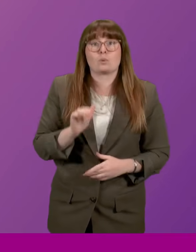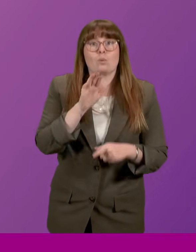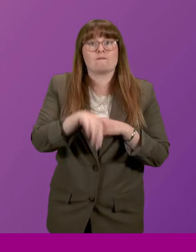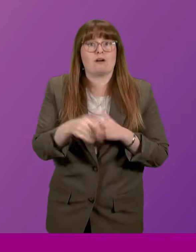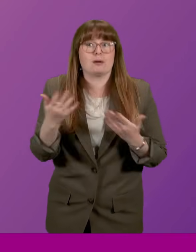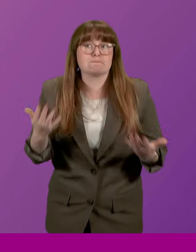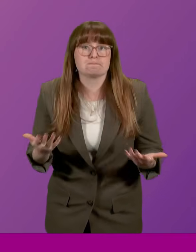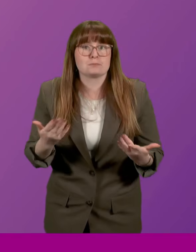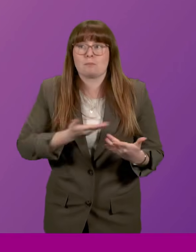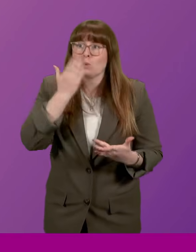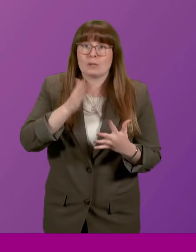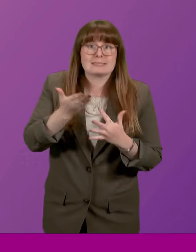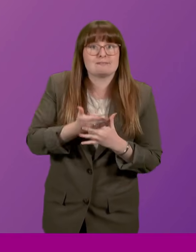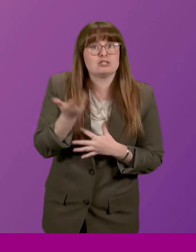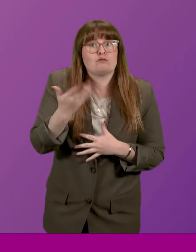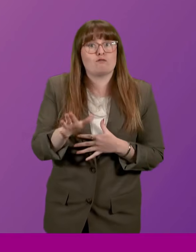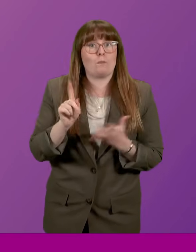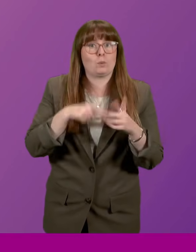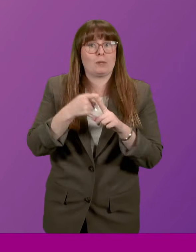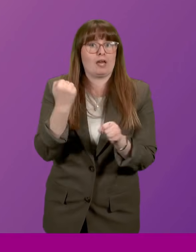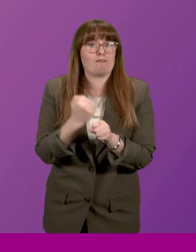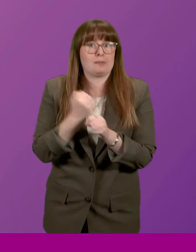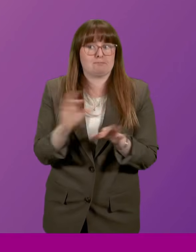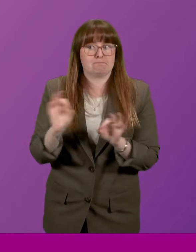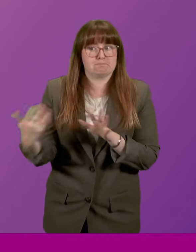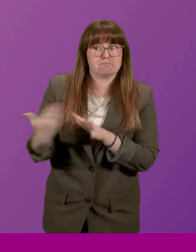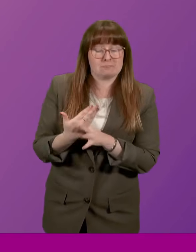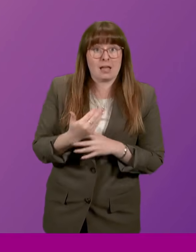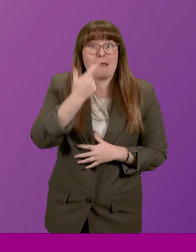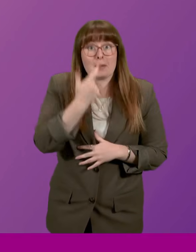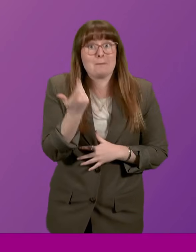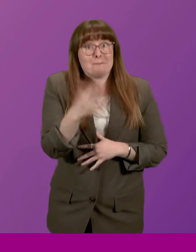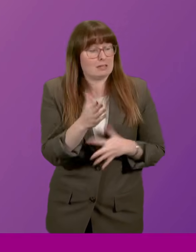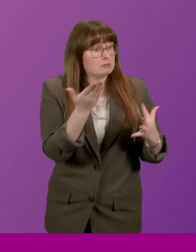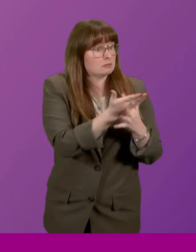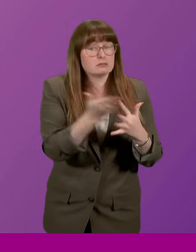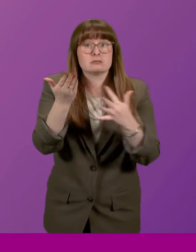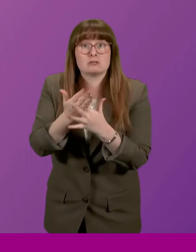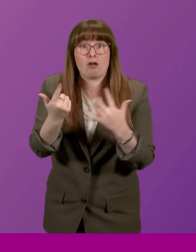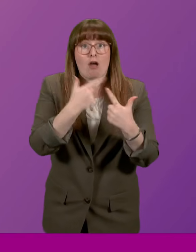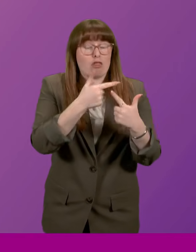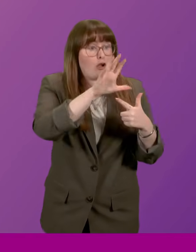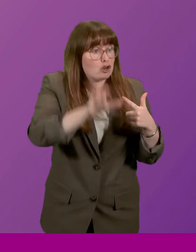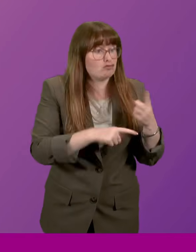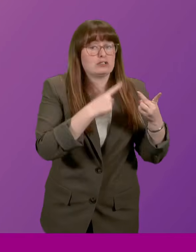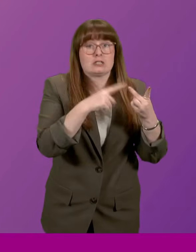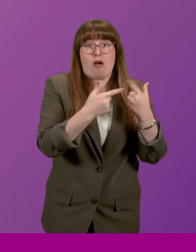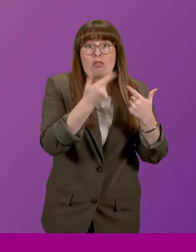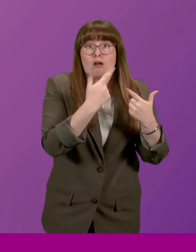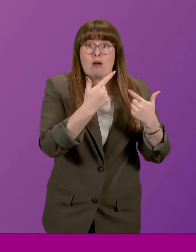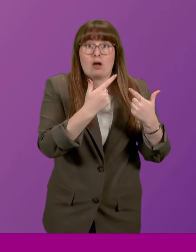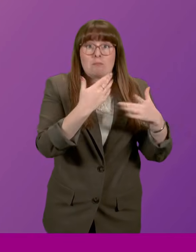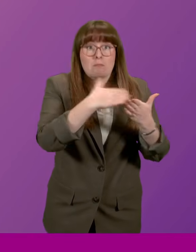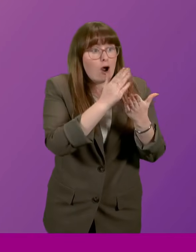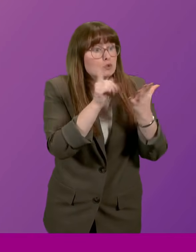lack of intervention from the United Kingdom Government when it's able to intervene in other situations in other parts of the United Kingdom,